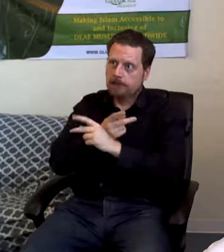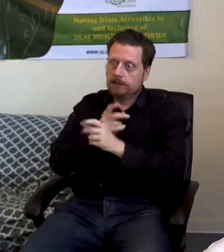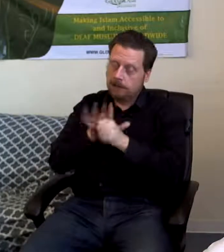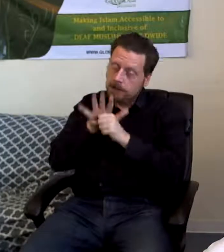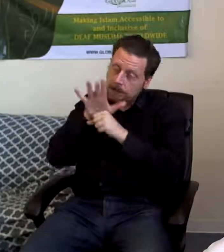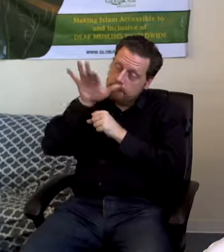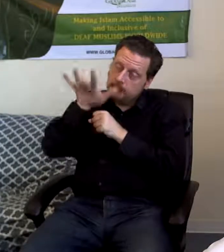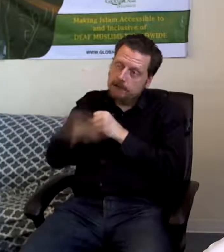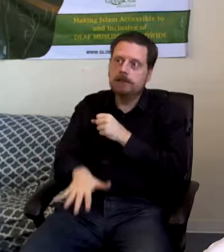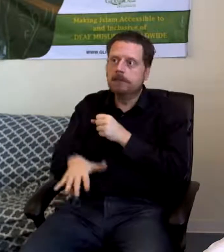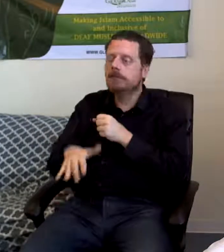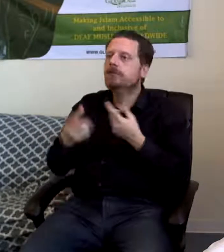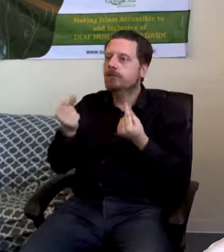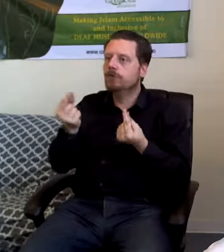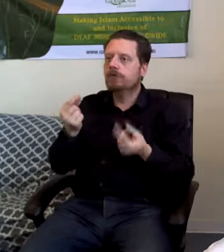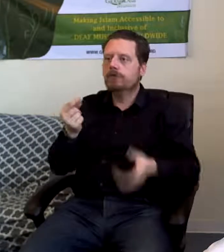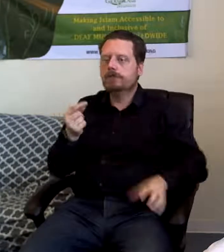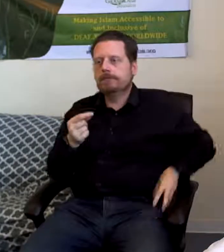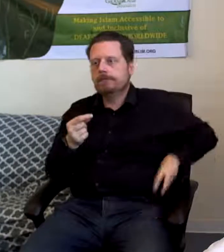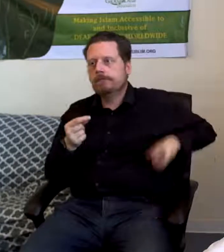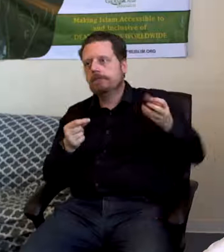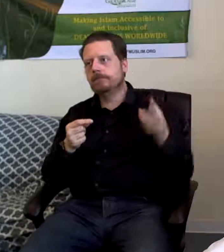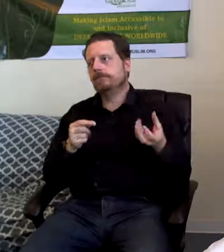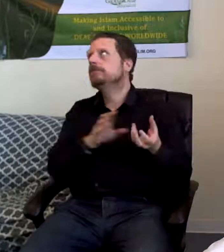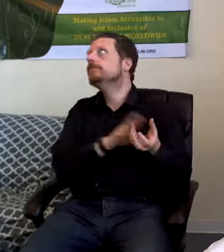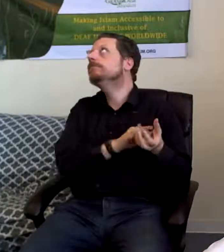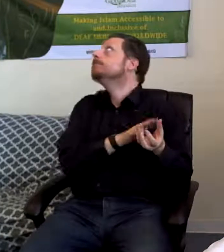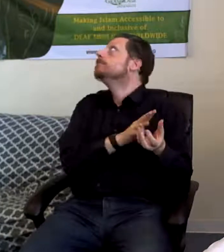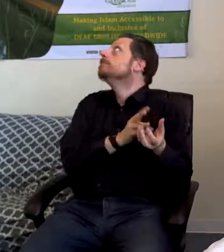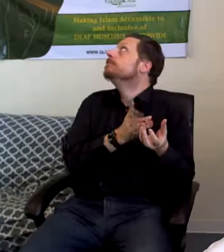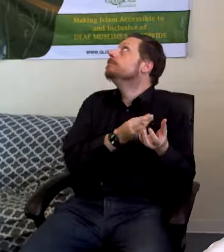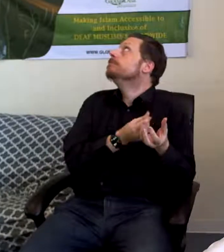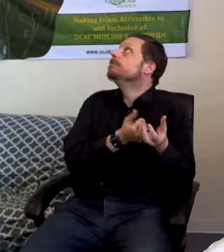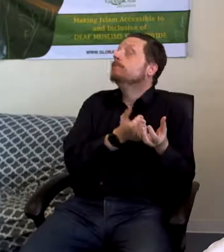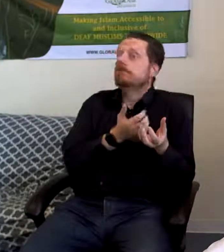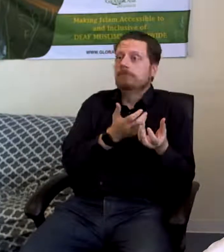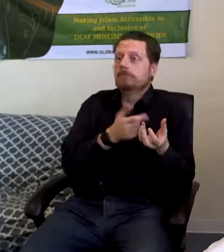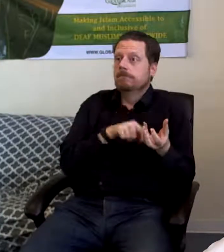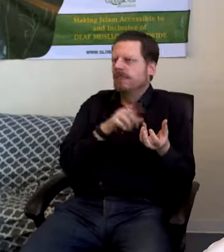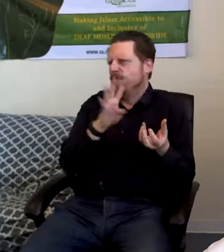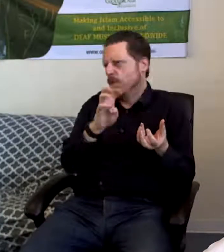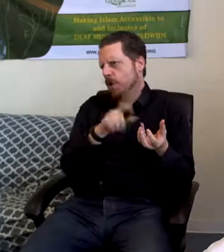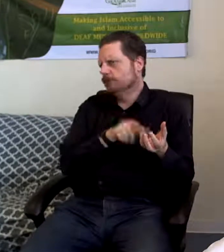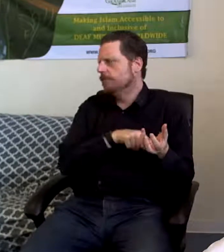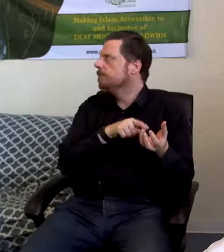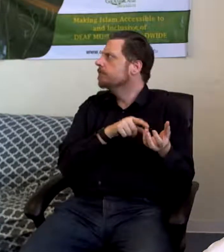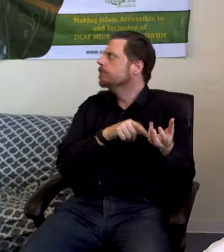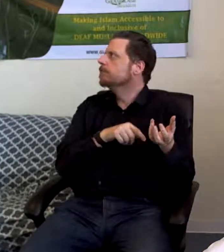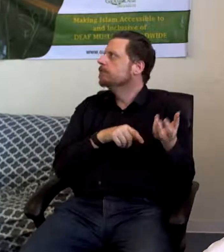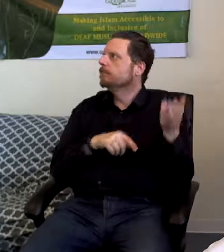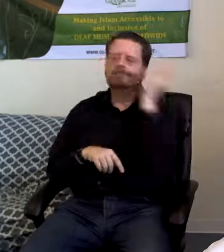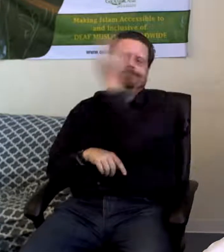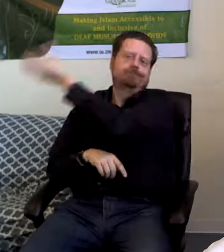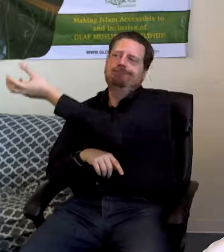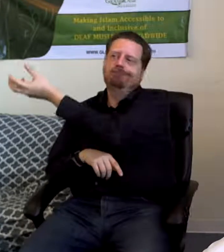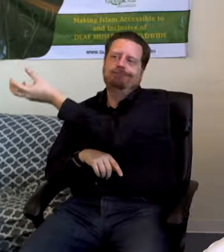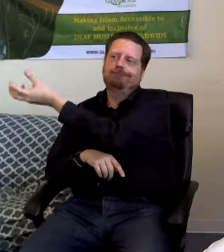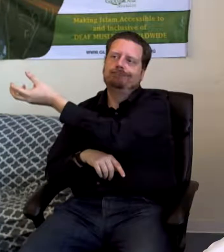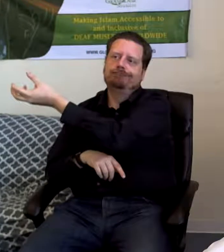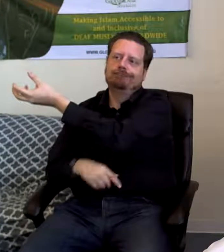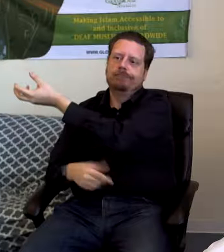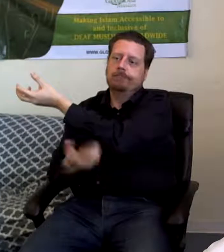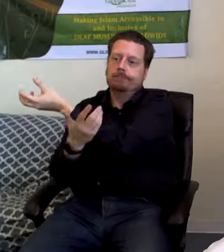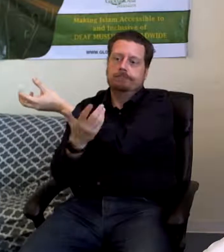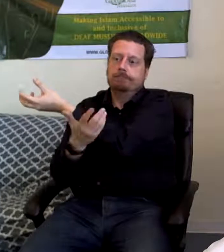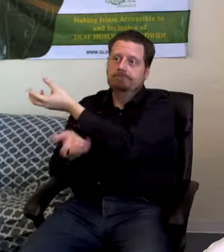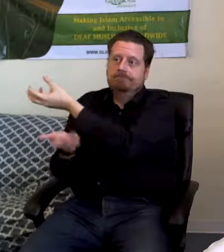abundantly generous, what do? You hold the pack of $400, right? And you give it to him, and your left